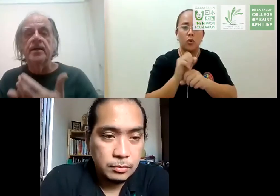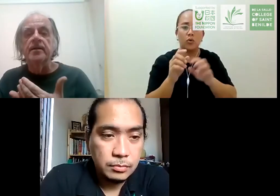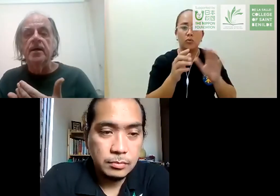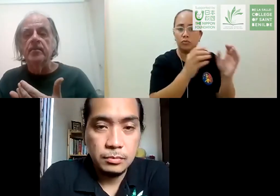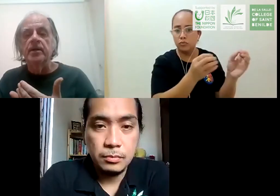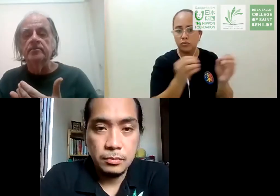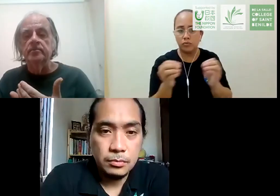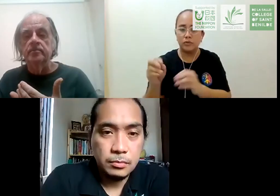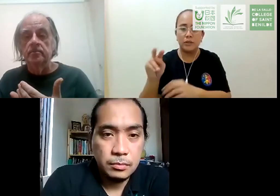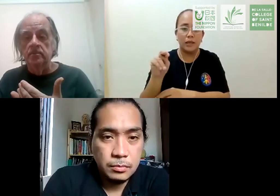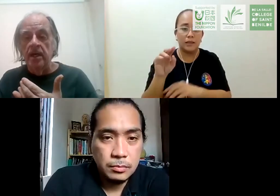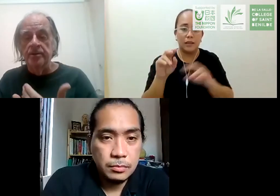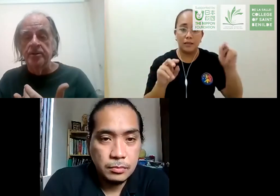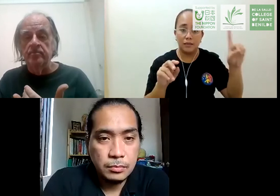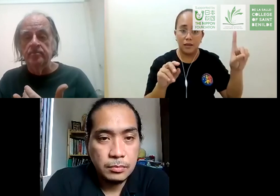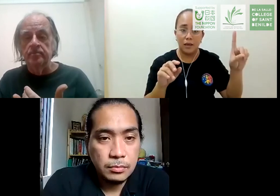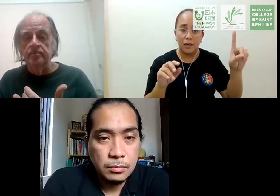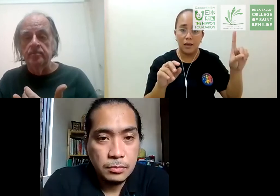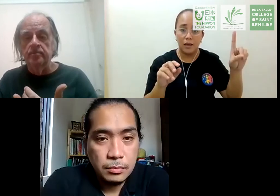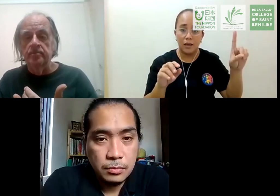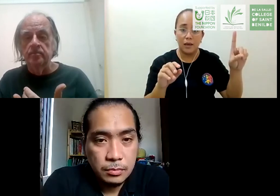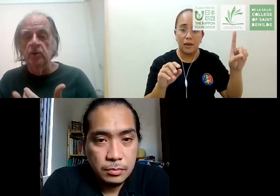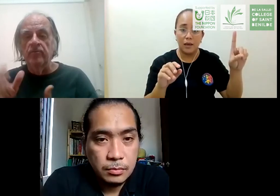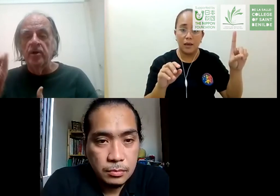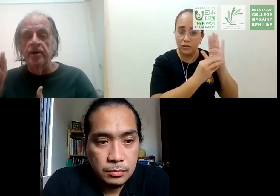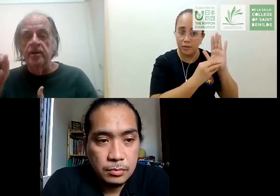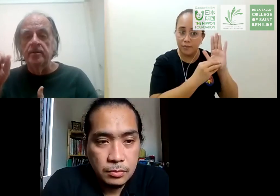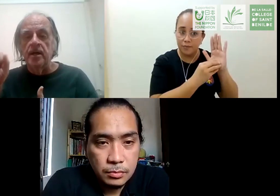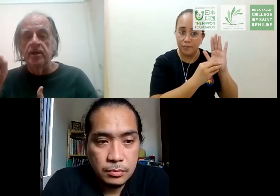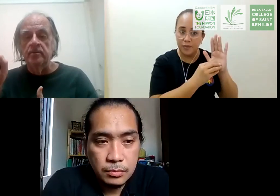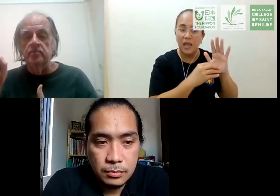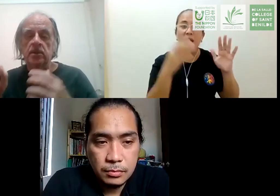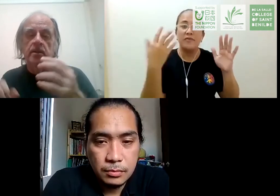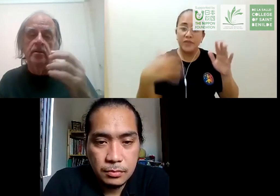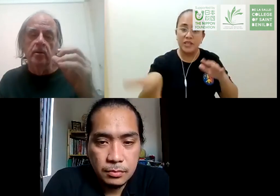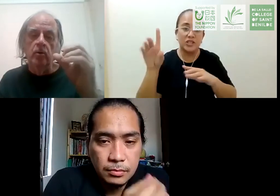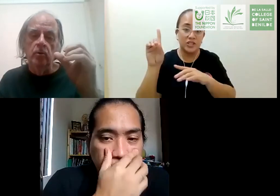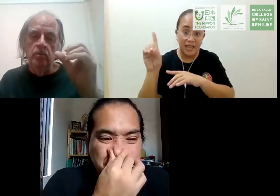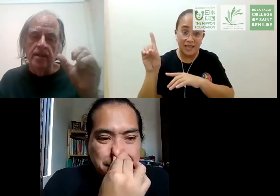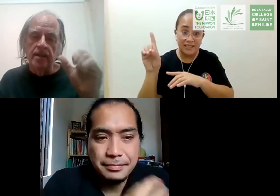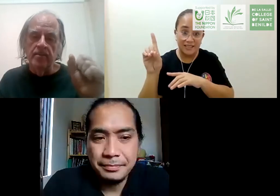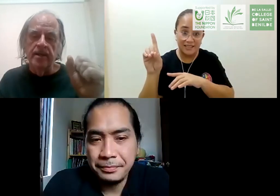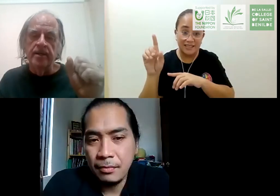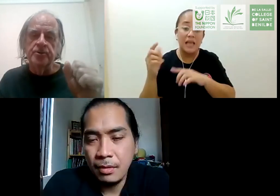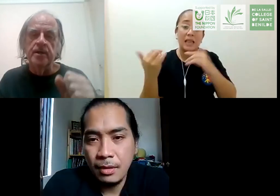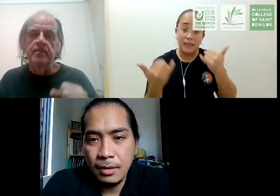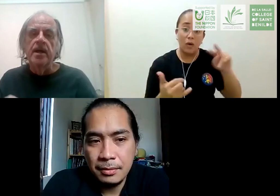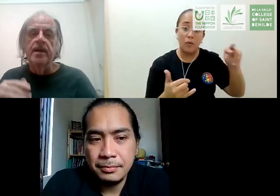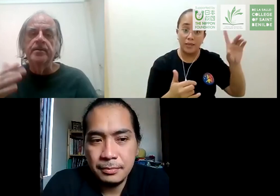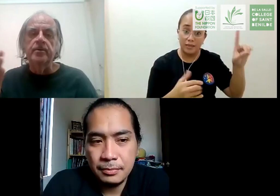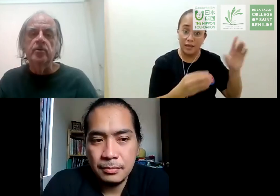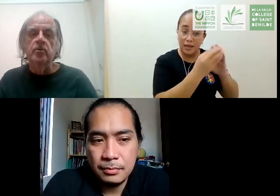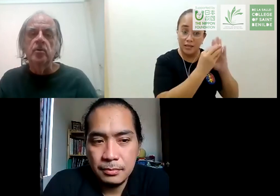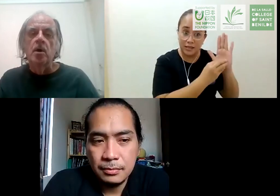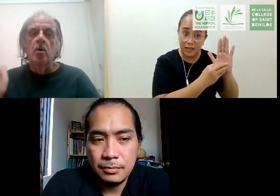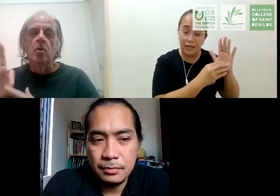organizing by non-dominant hand shape. You've already done dominant, then go non-dominant hand shape,